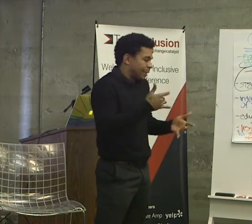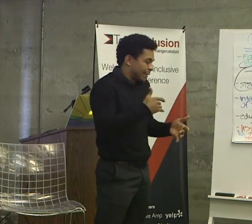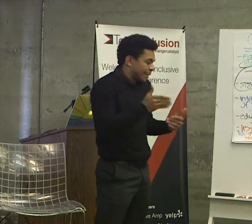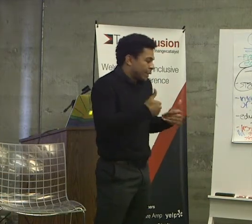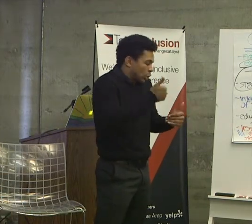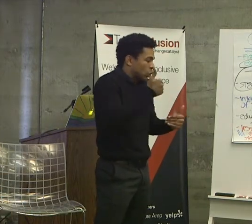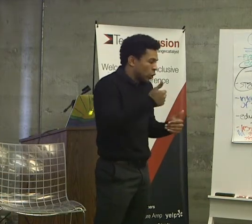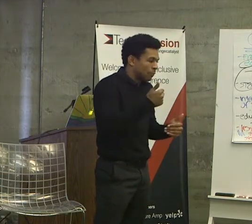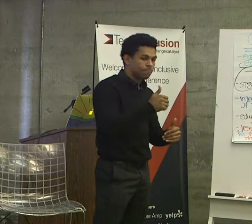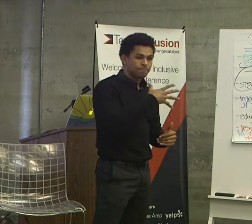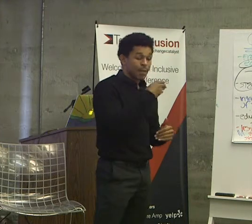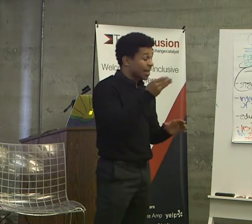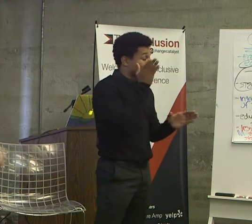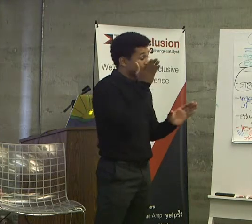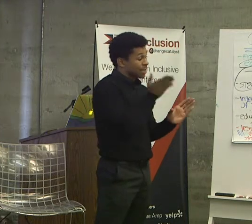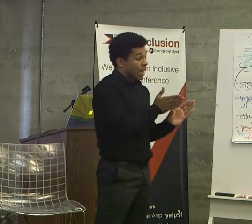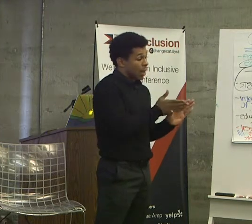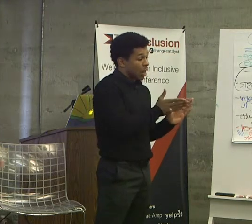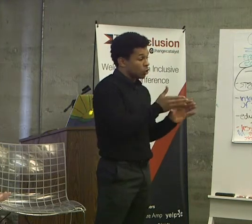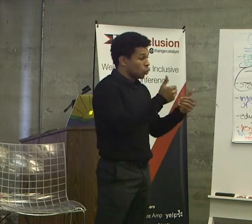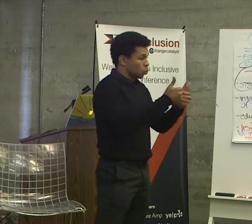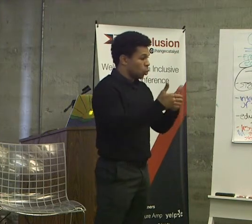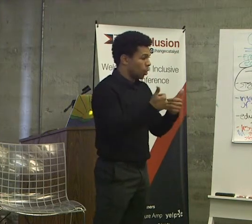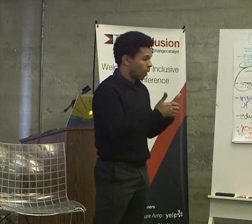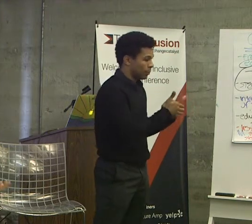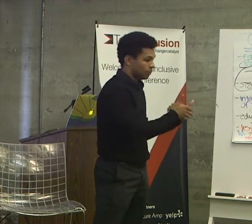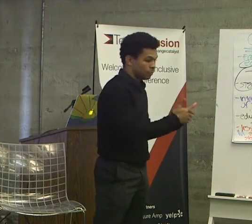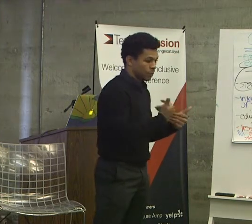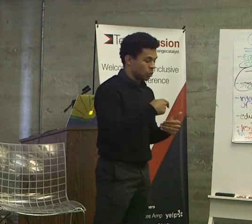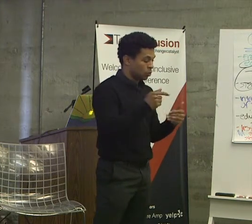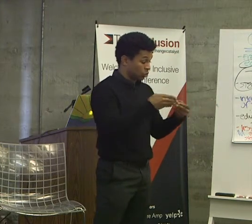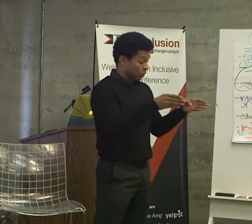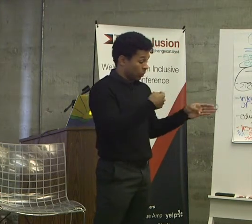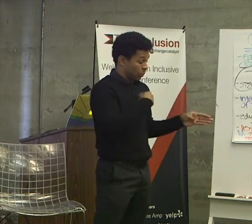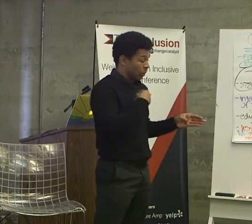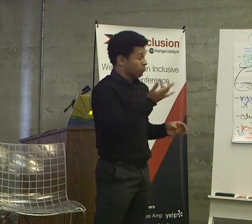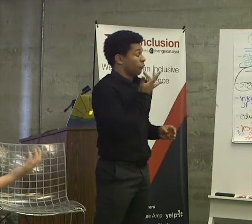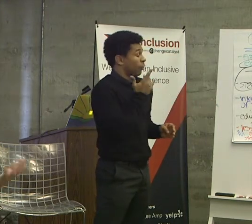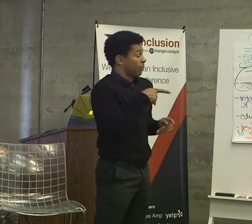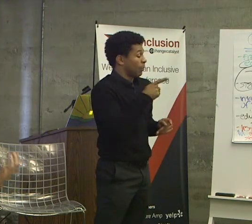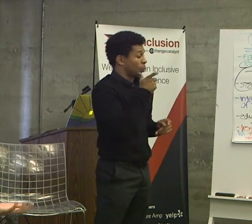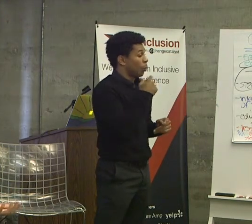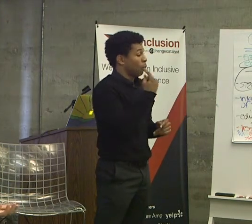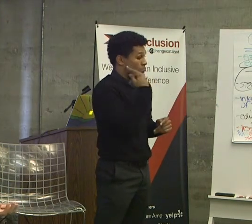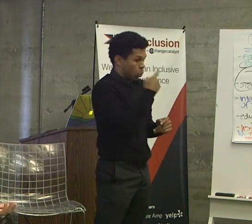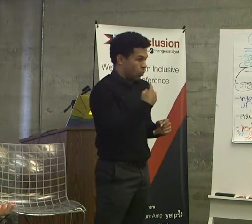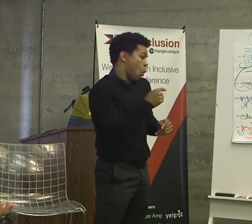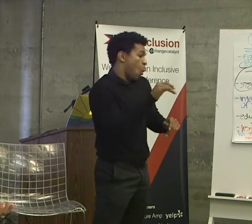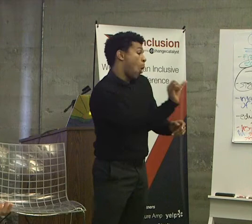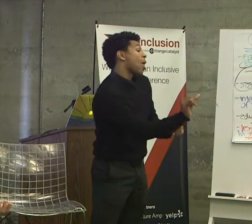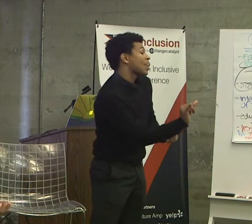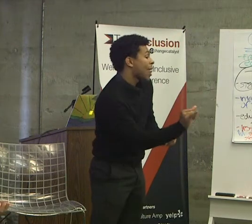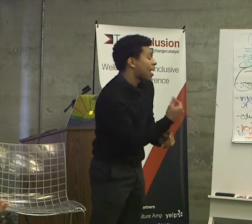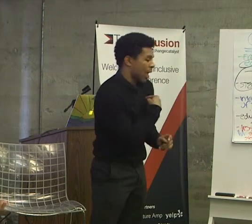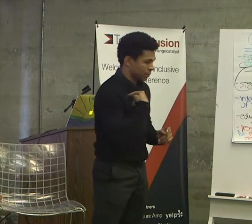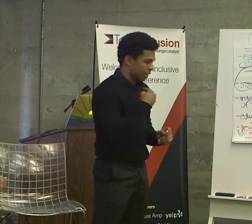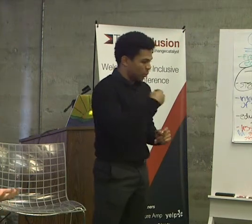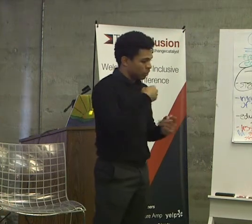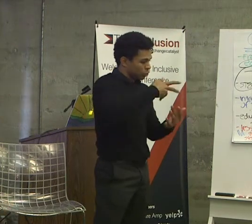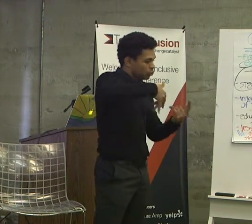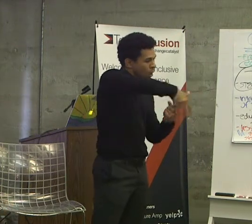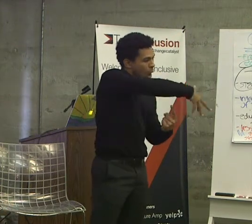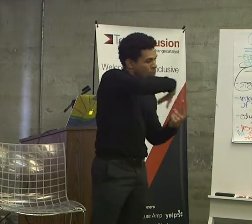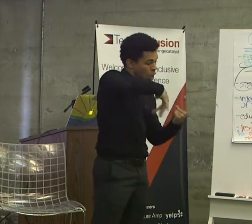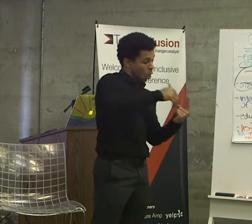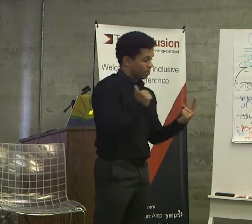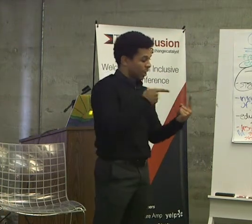is psychological sorting. We, in general, prefer people that are already like us, and we tend to surround ourselves with people like us. So